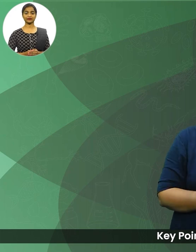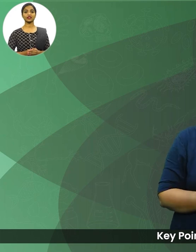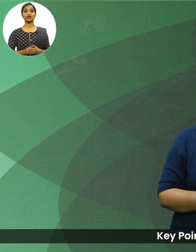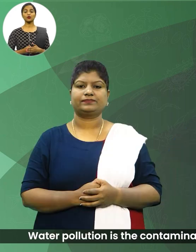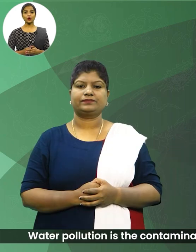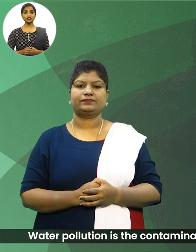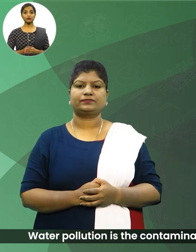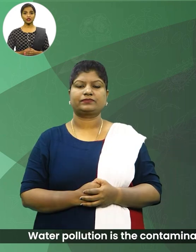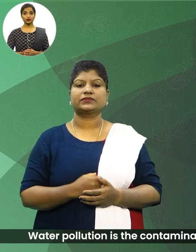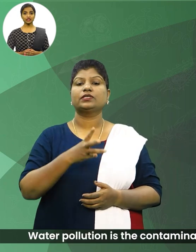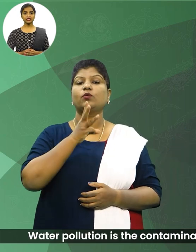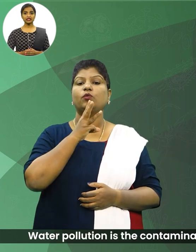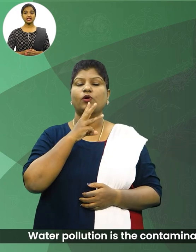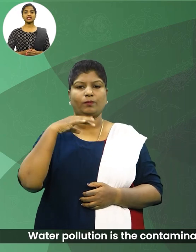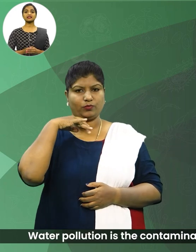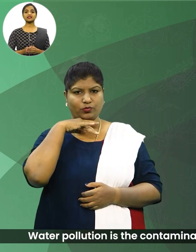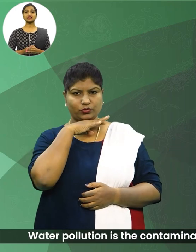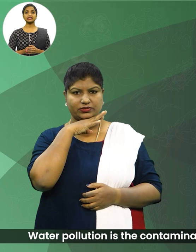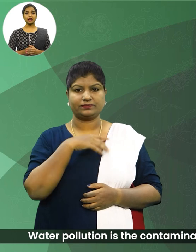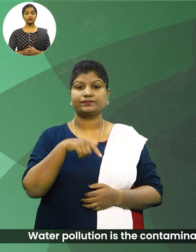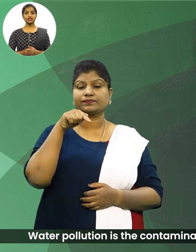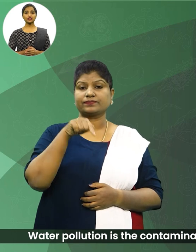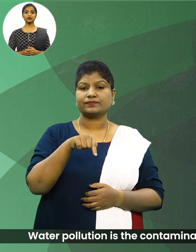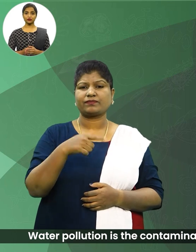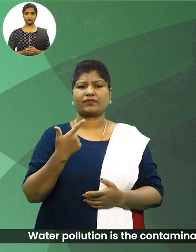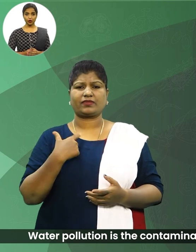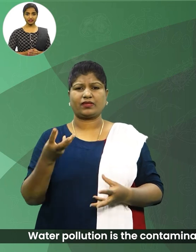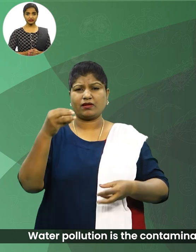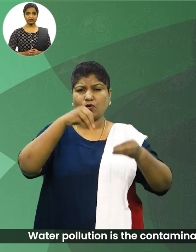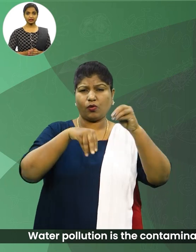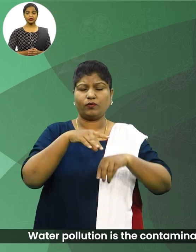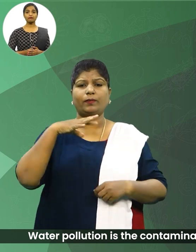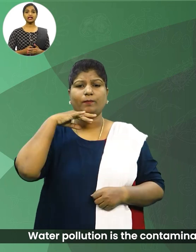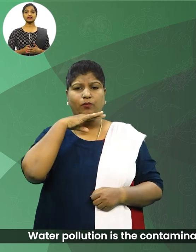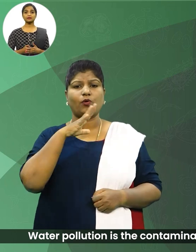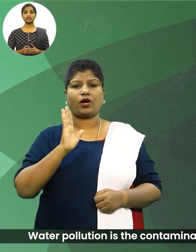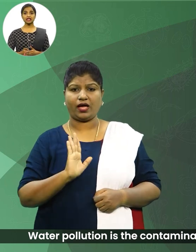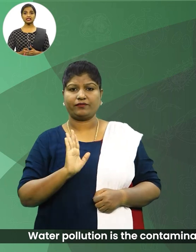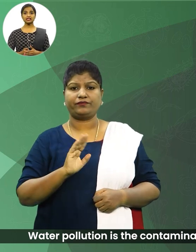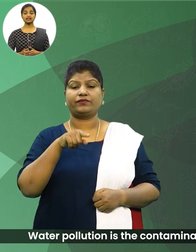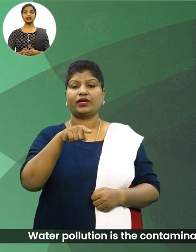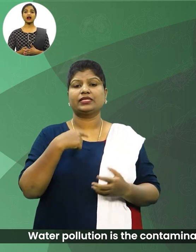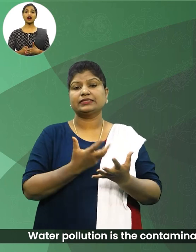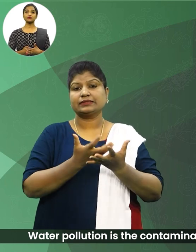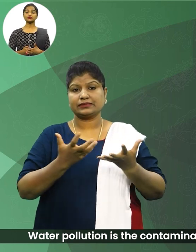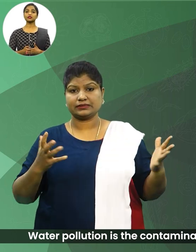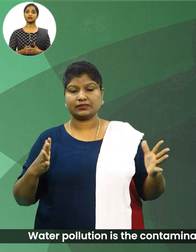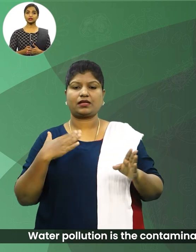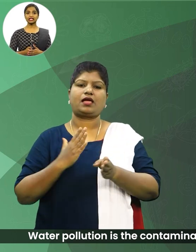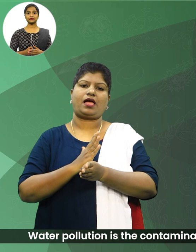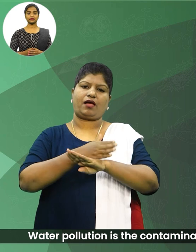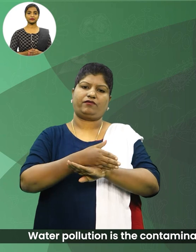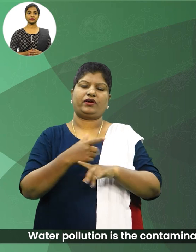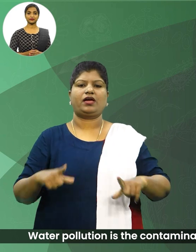Water pollution is the contamination of water by substances harmful